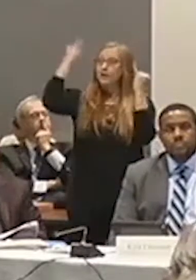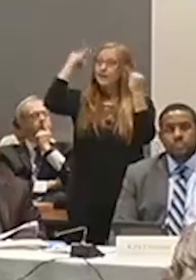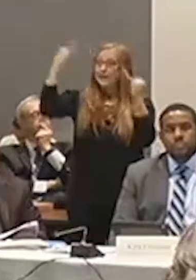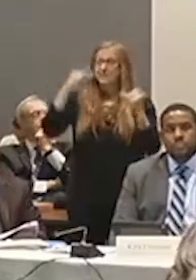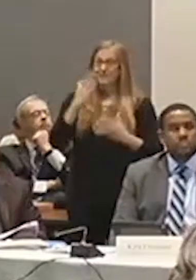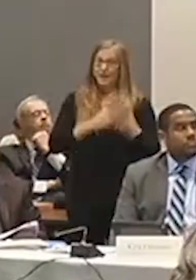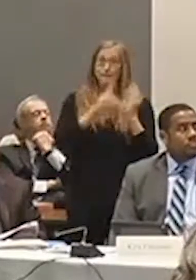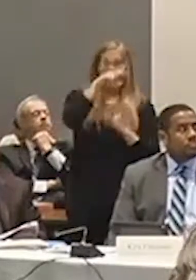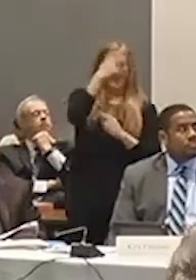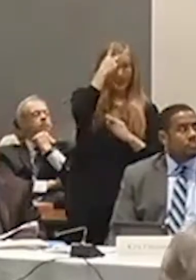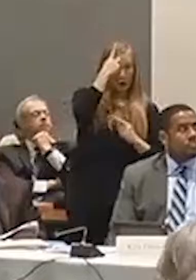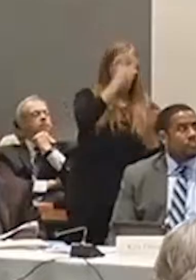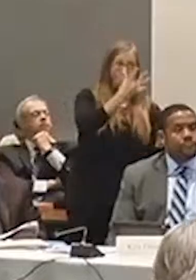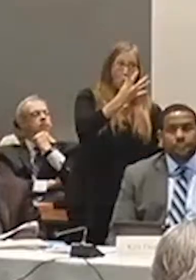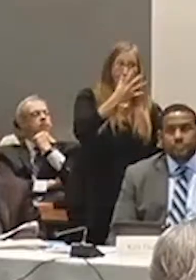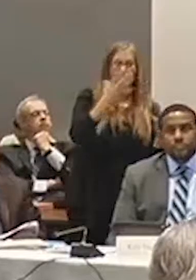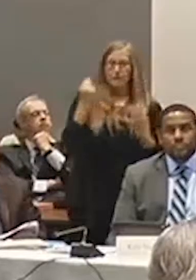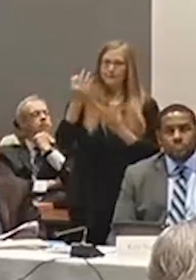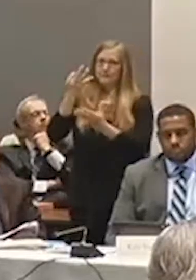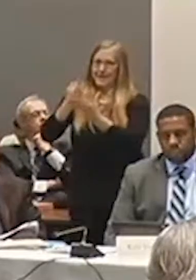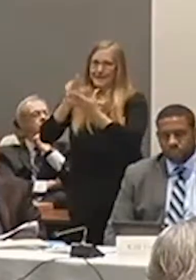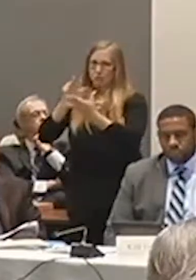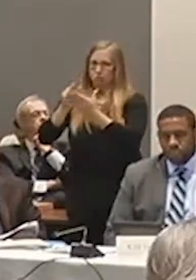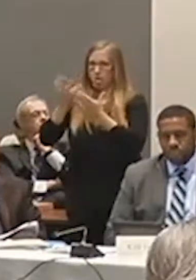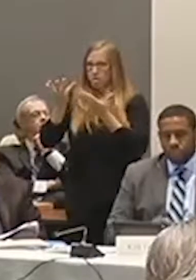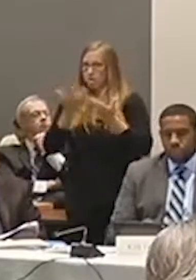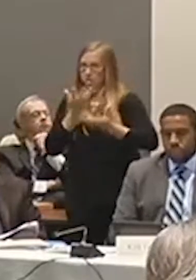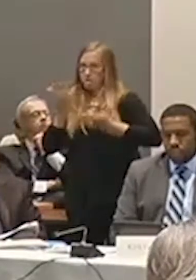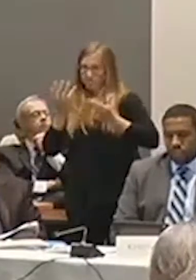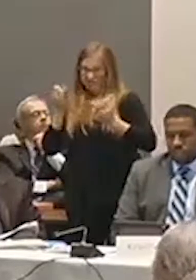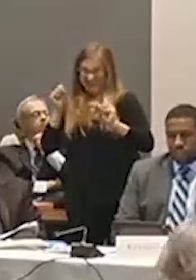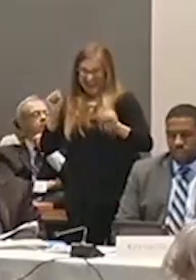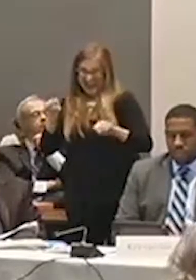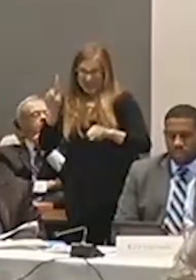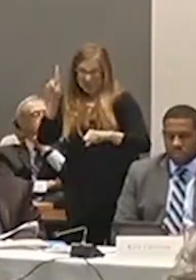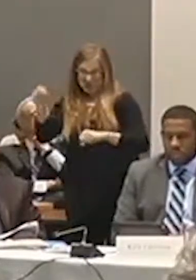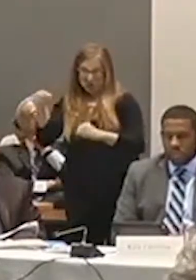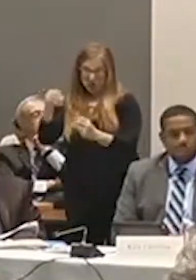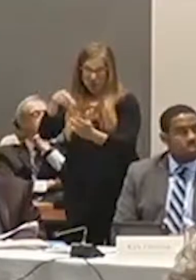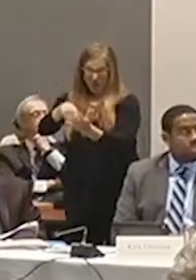political will as well as, of course, financial capability to do these.